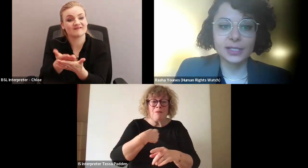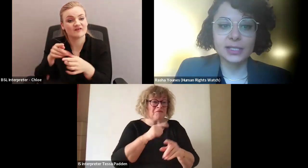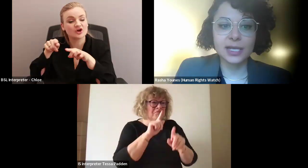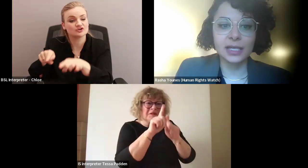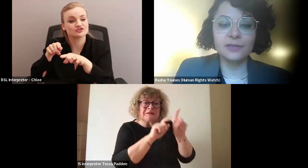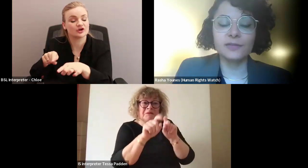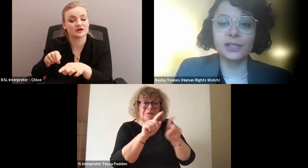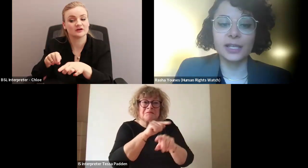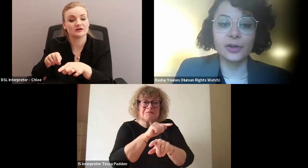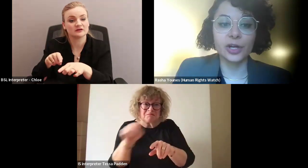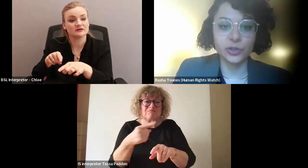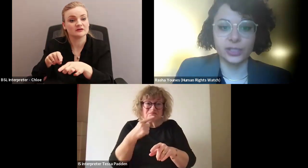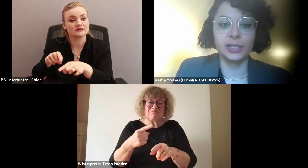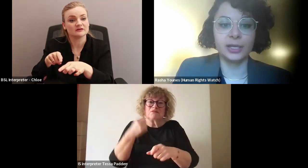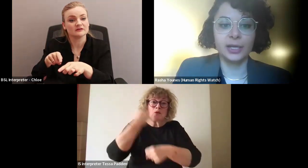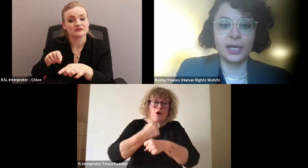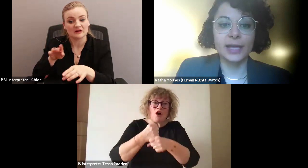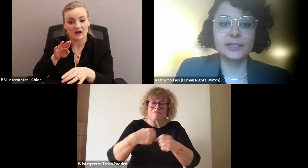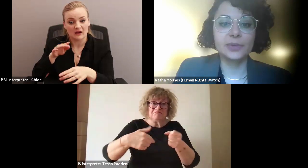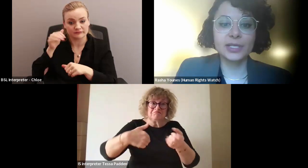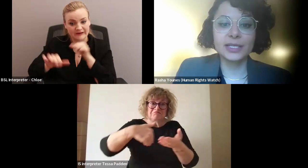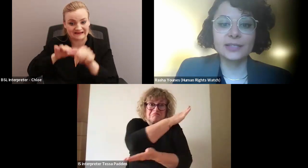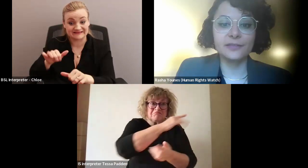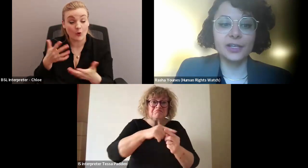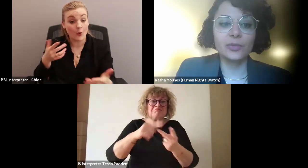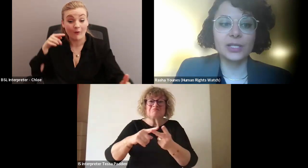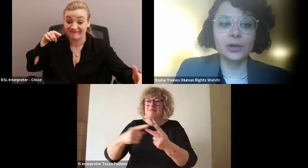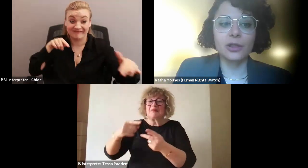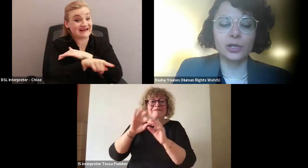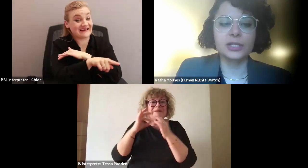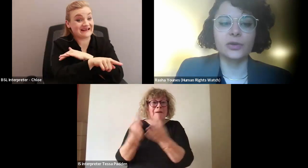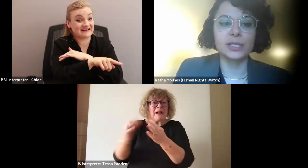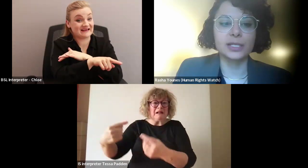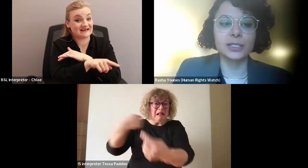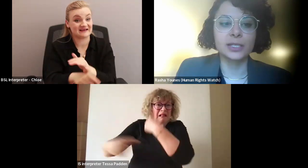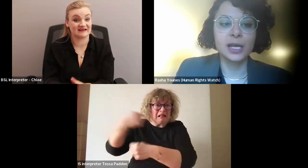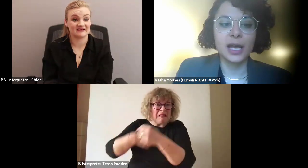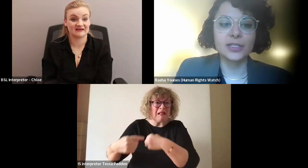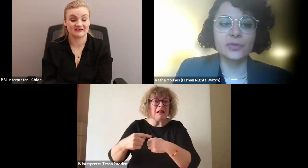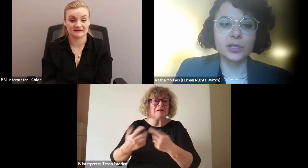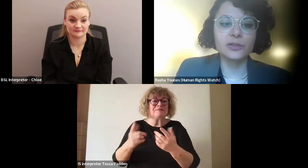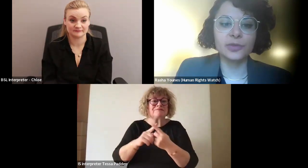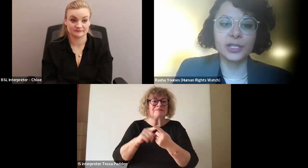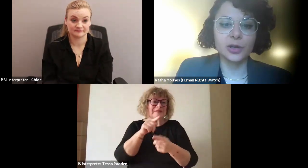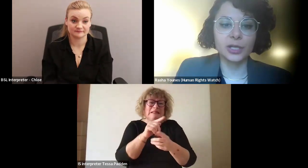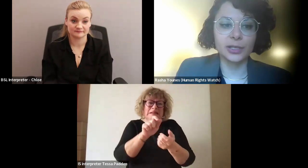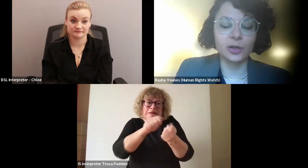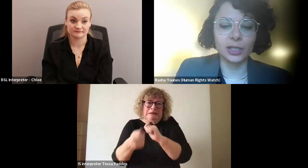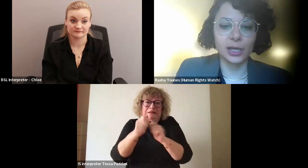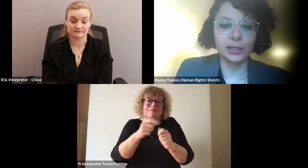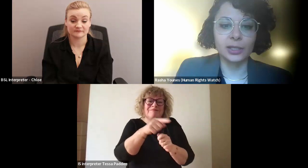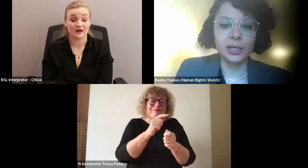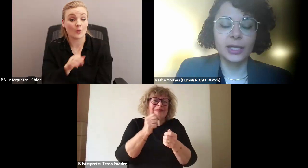of residence and even flee their country, and experiencing severe mental health consequences as a result of being